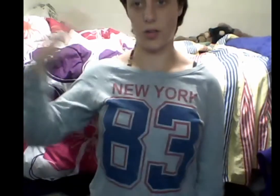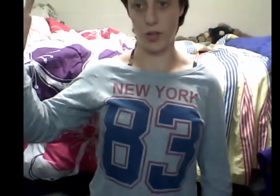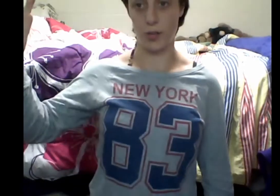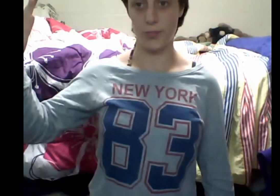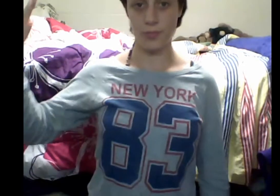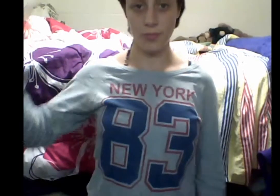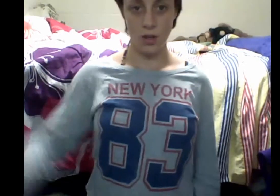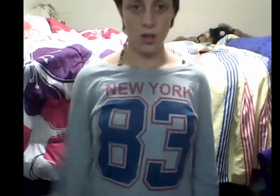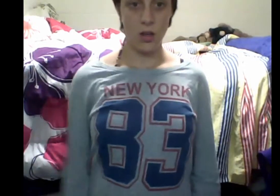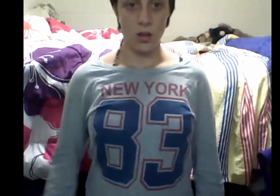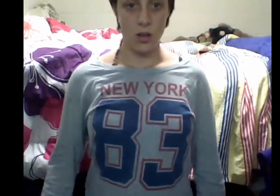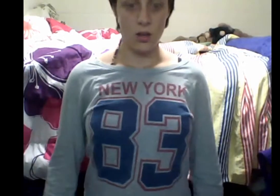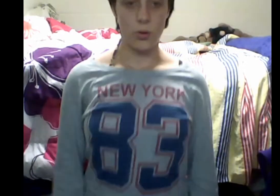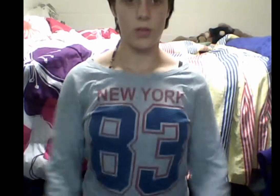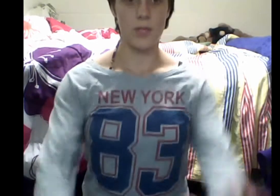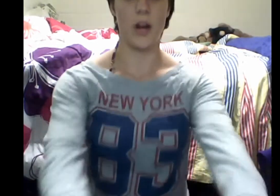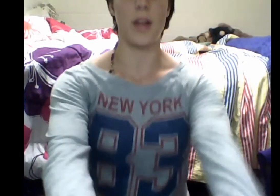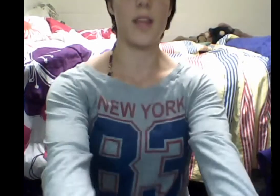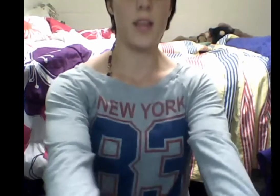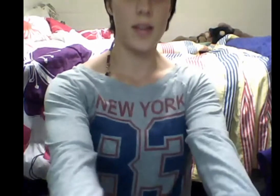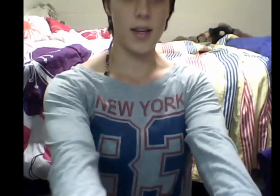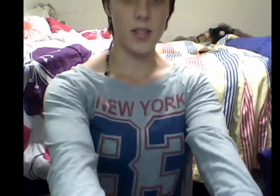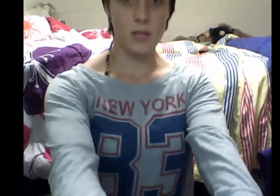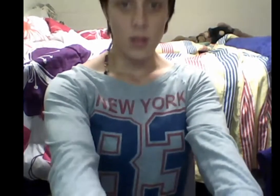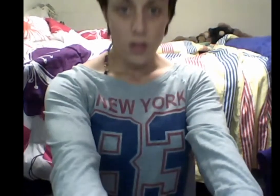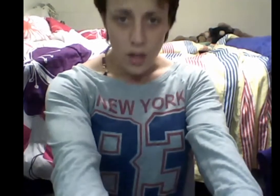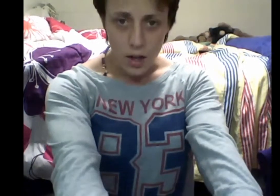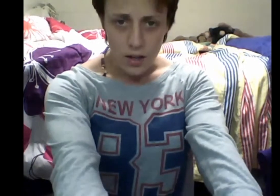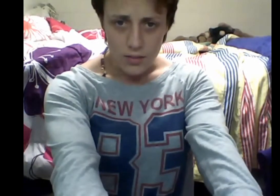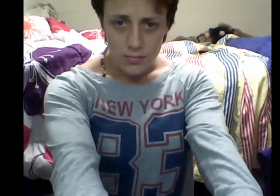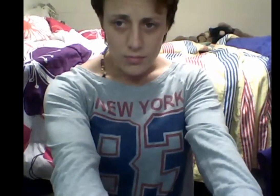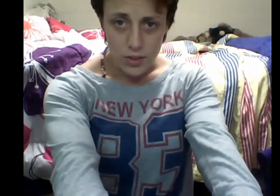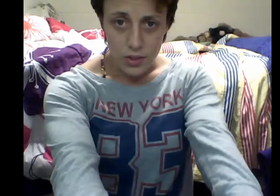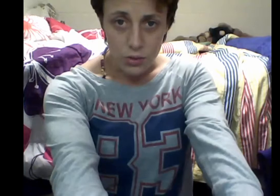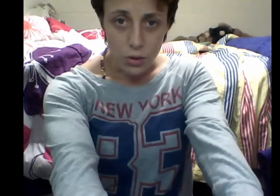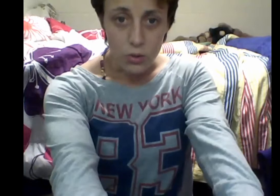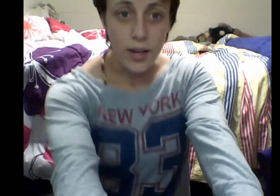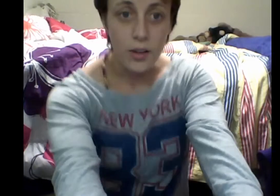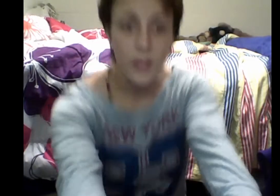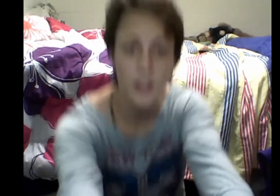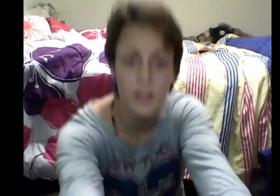you. Cool. Alright, and then the next, let me scroll down here.